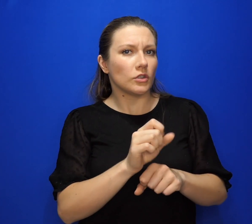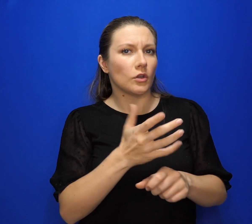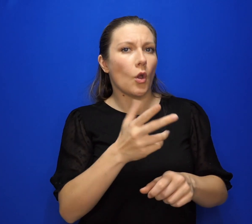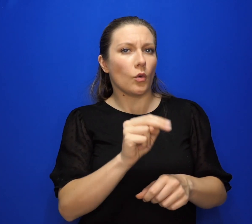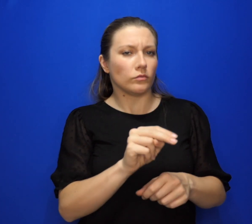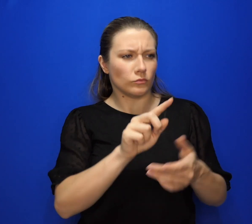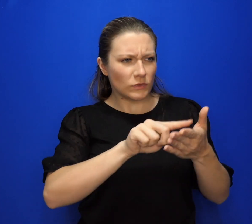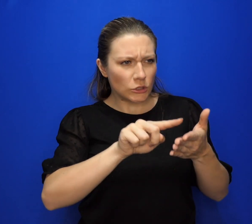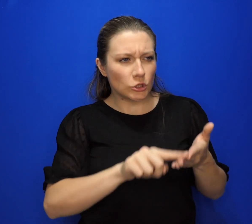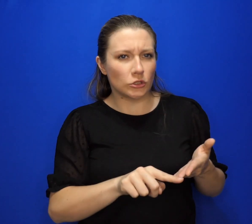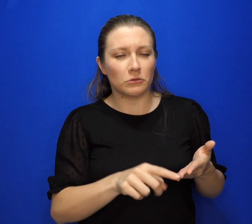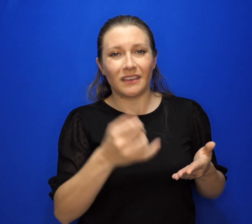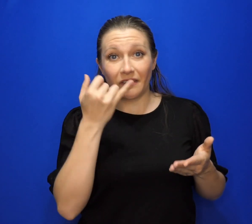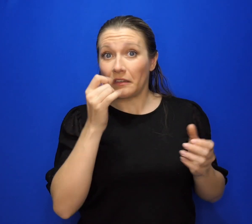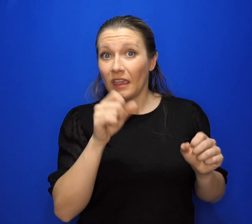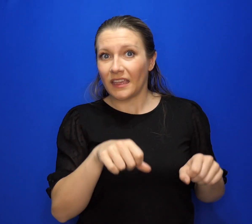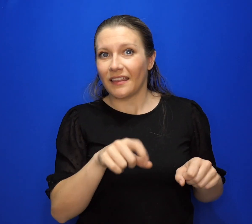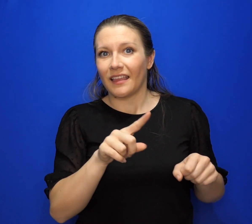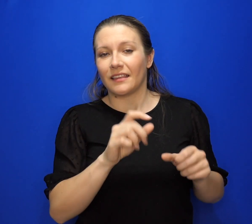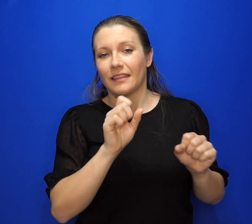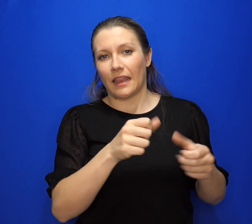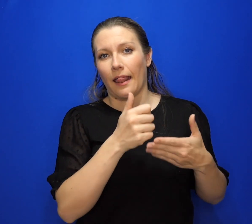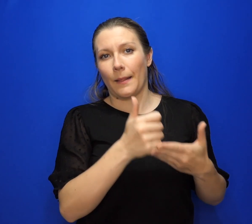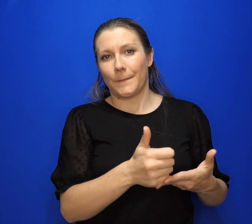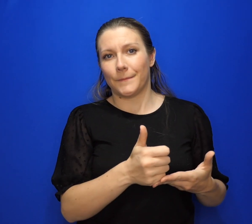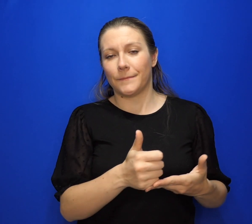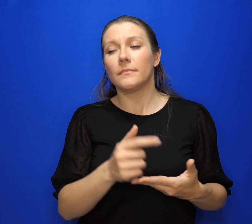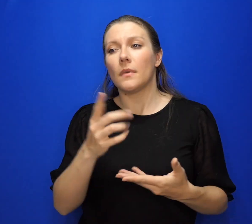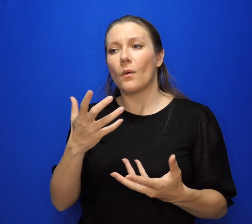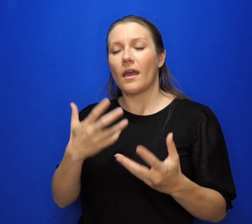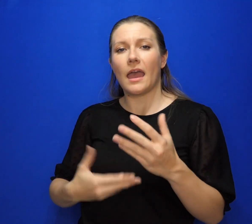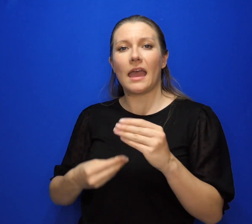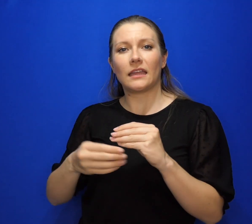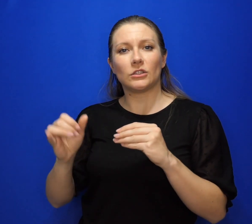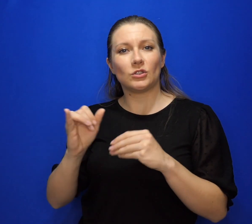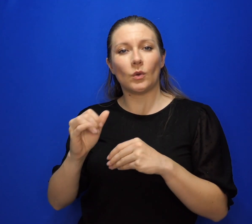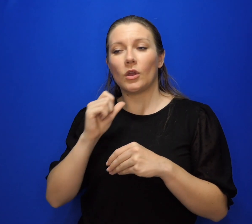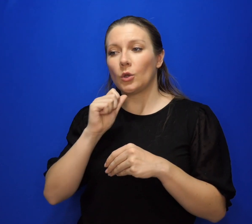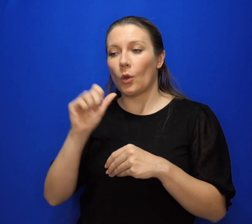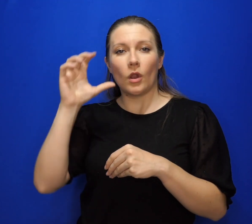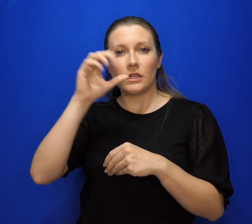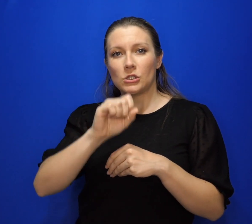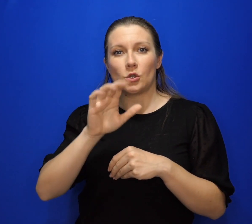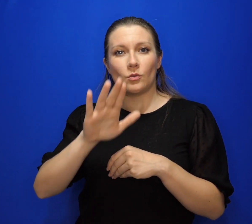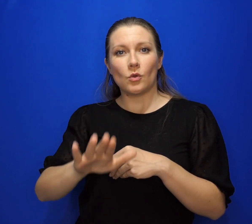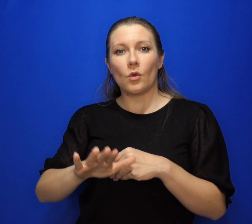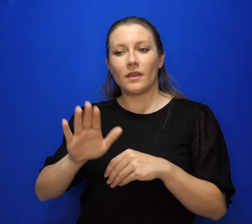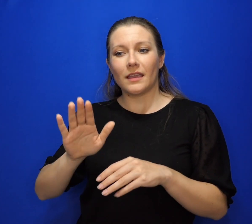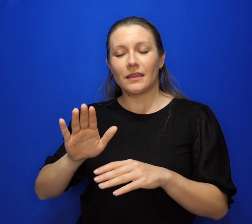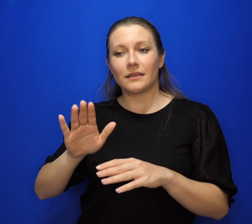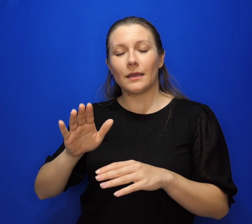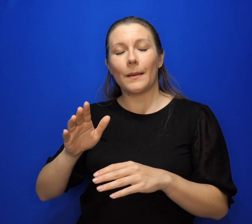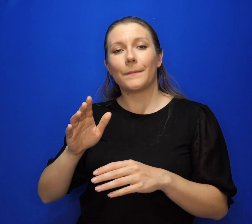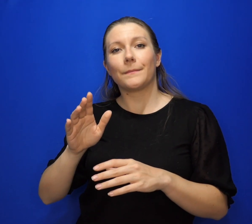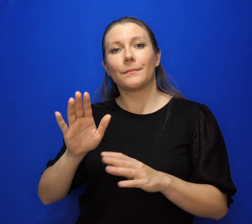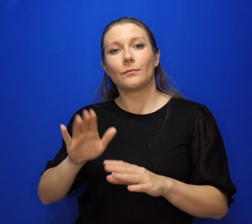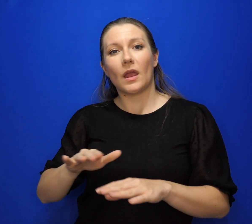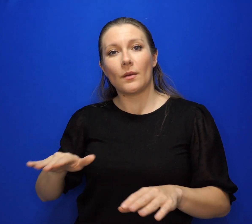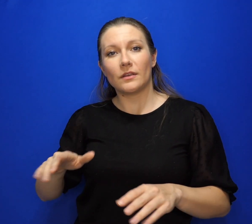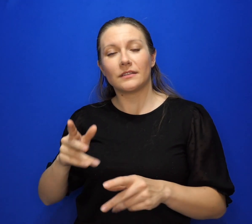on, that can help. To add on to that, this person said, don't assume that your pediatrician or your primary care doctor even knows anything about